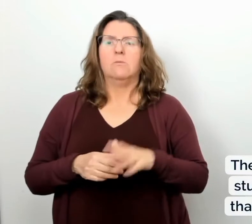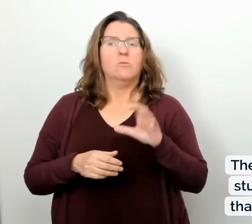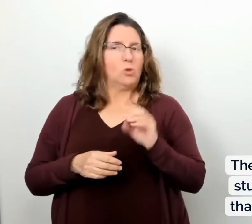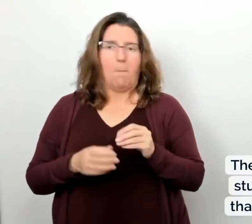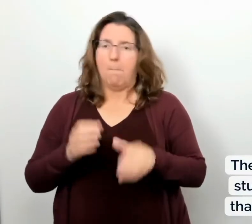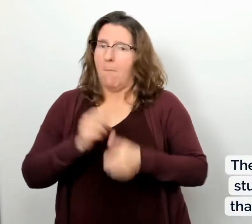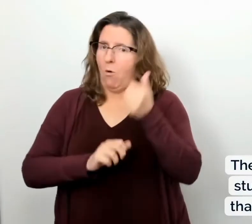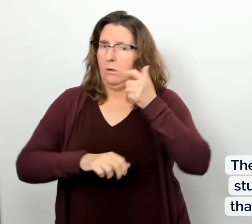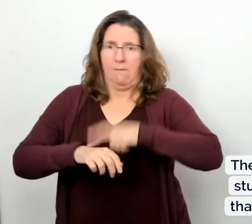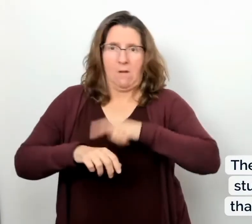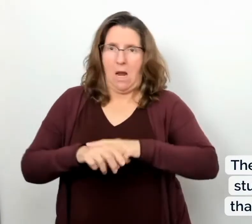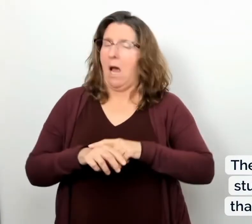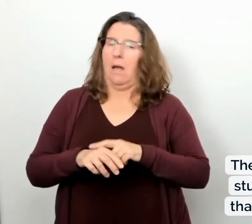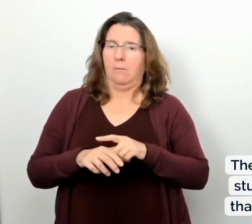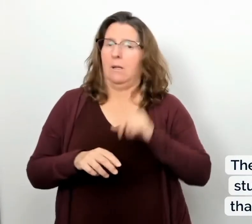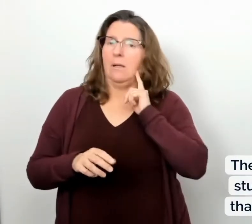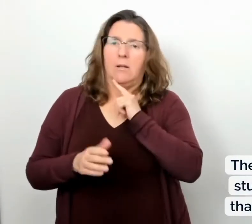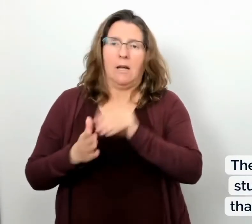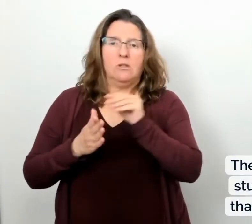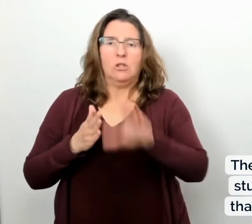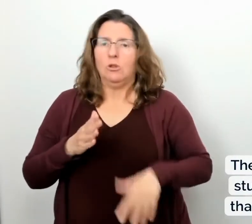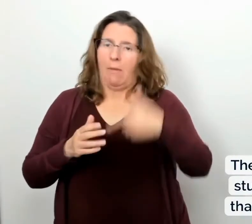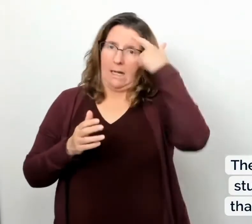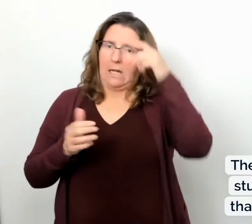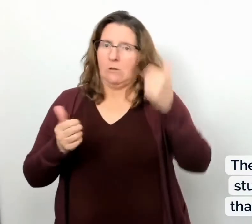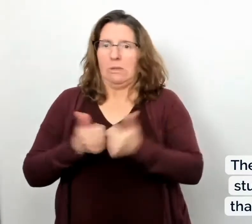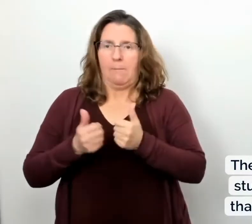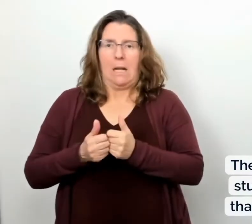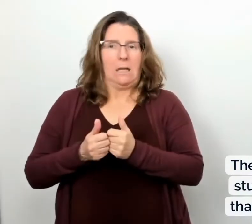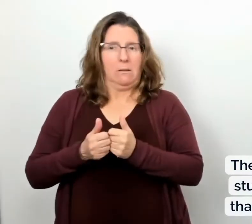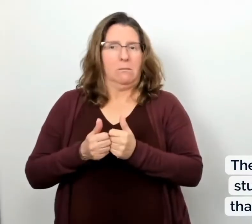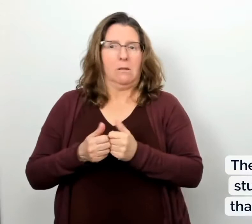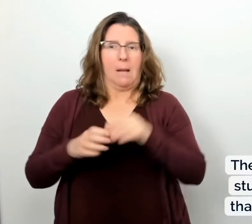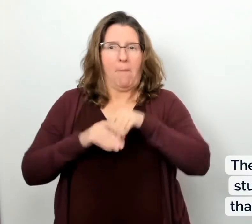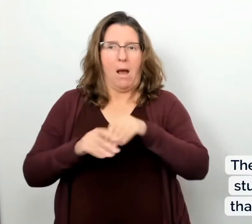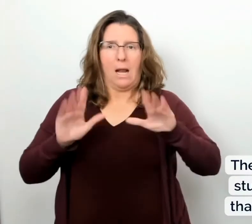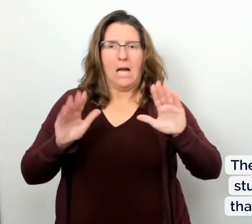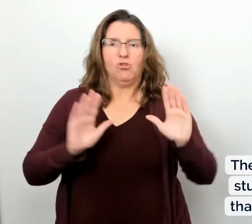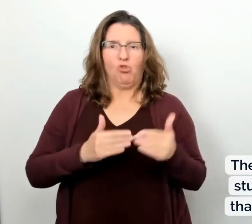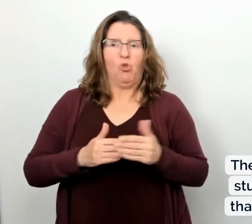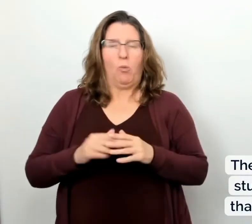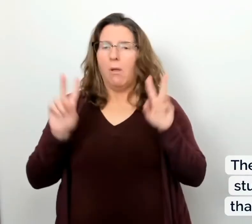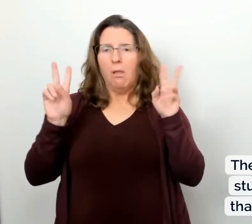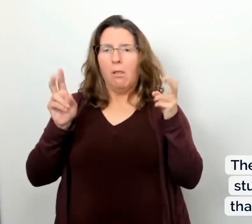together the psychologist and I could determine the best course of action. Most deaf students coded for